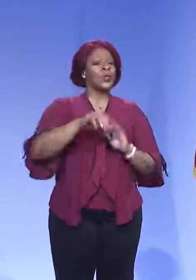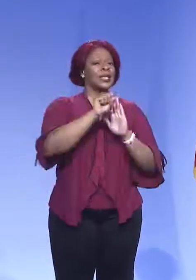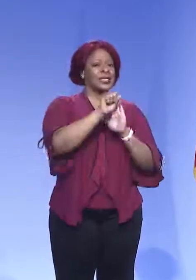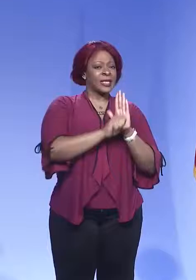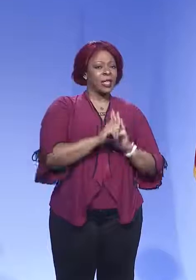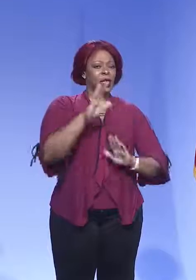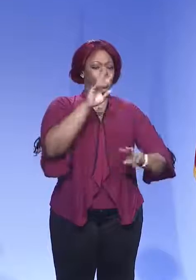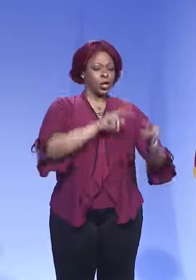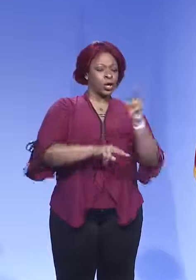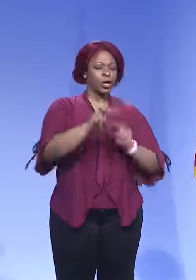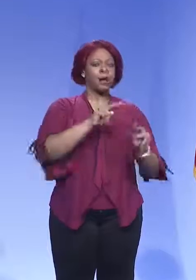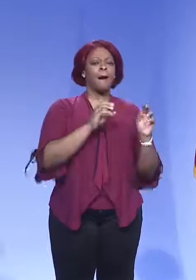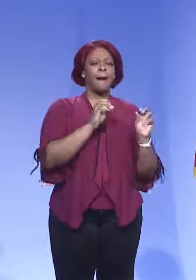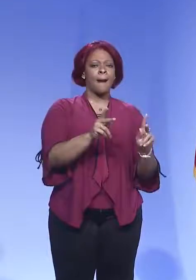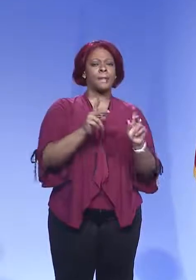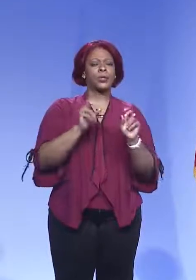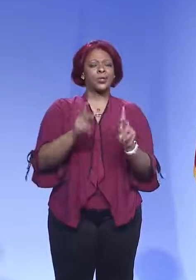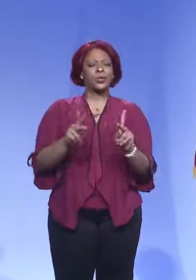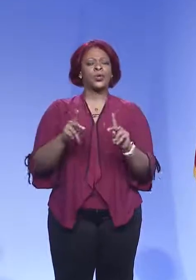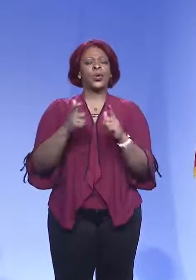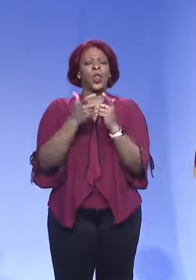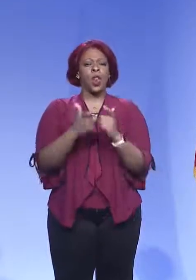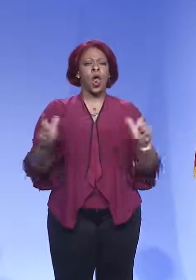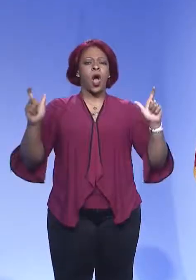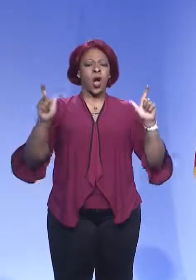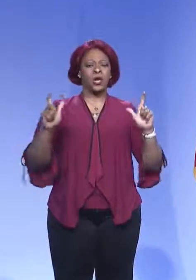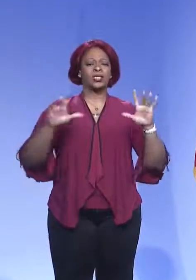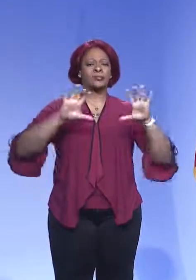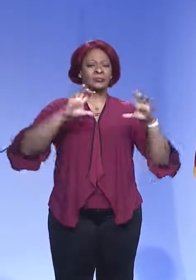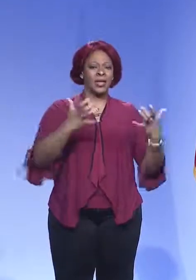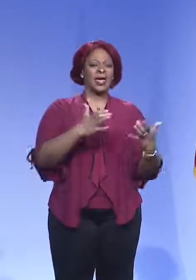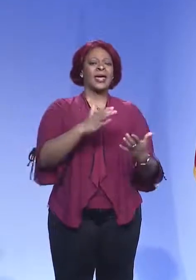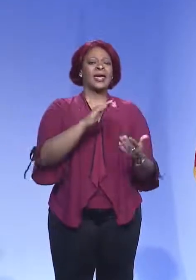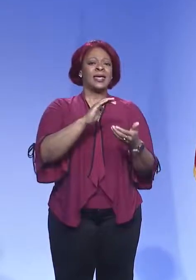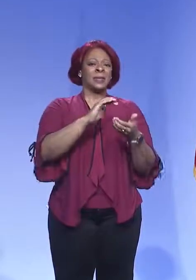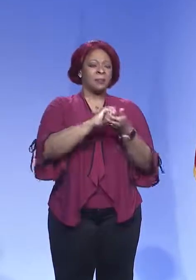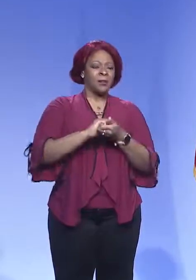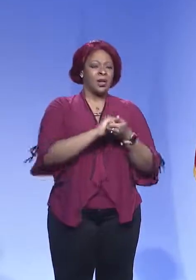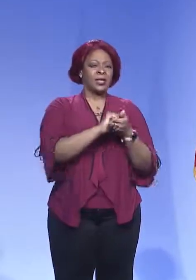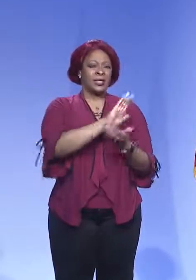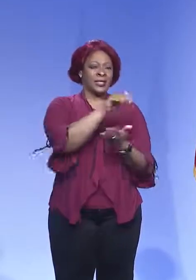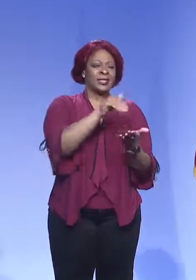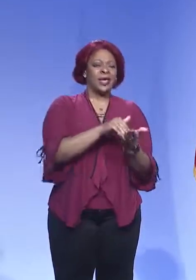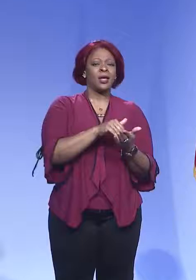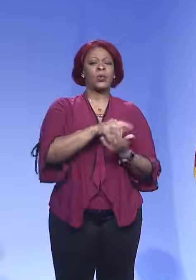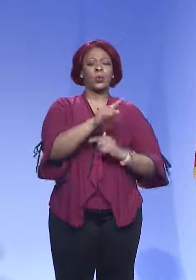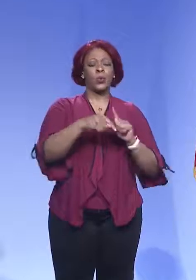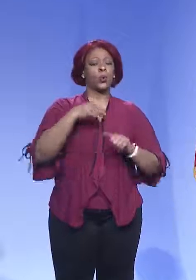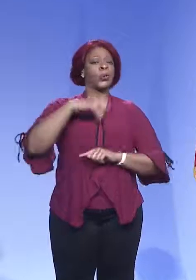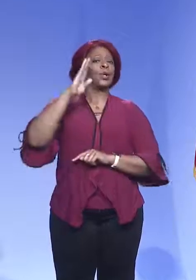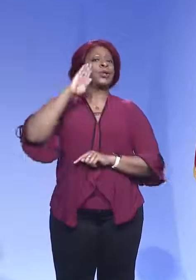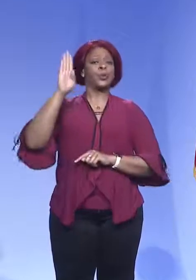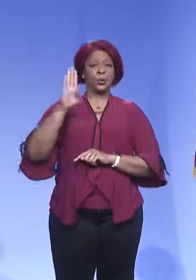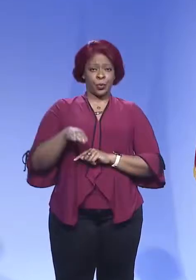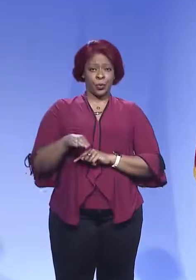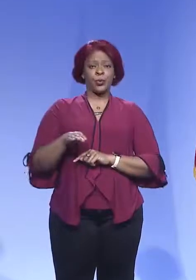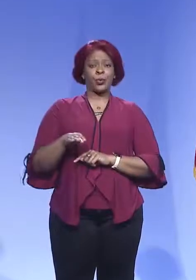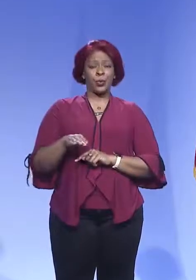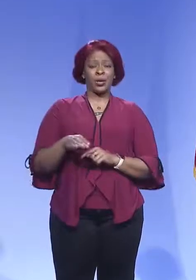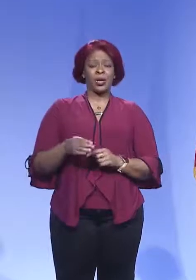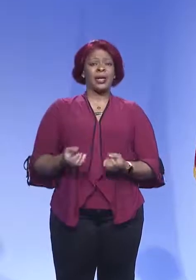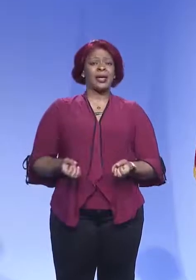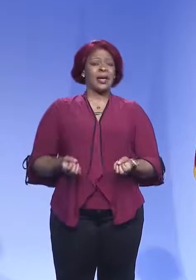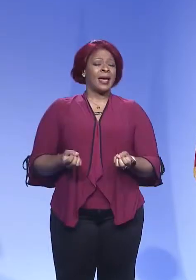is looking at opportunities to do larger vaccine sites in partnership with us once we know the